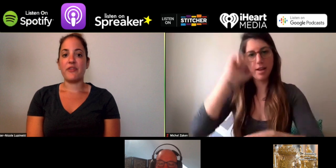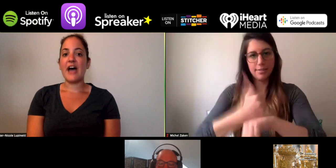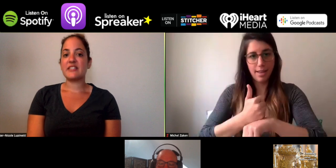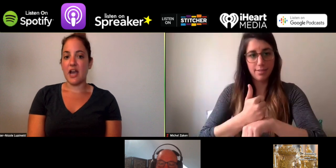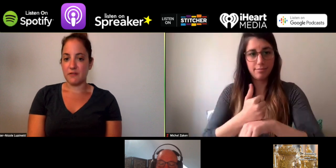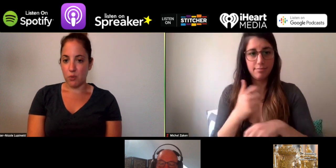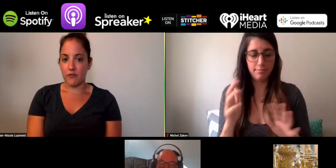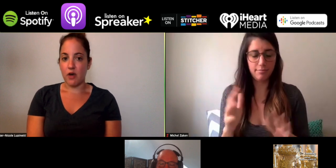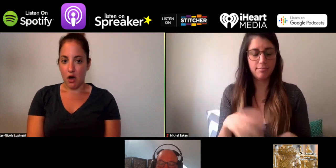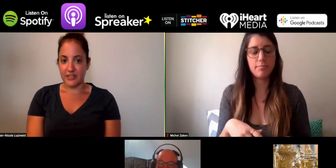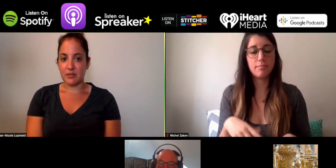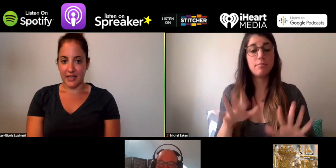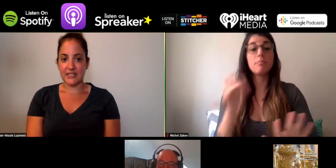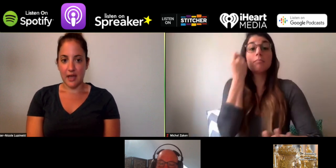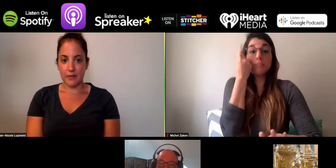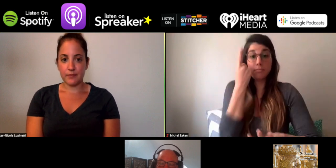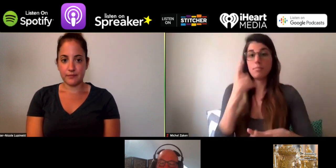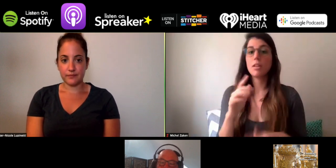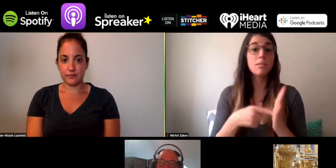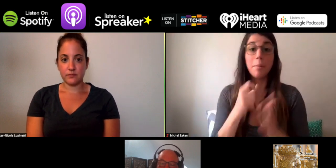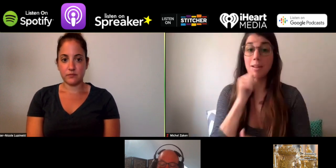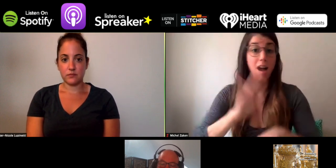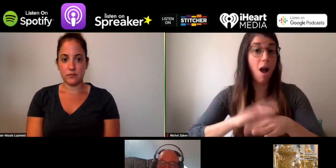So that's kind of more of the autist mindset.